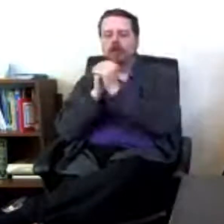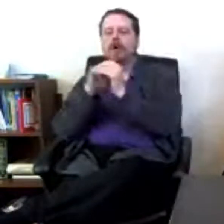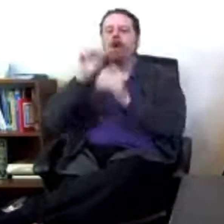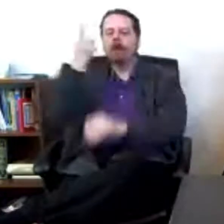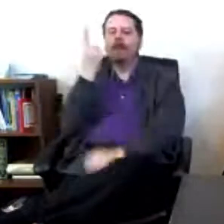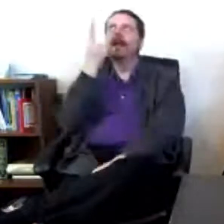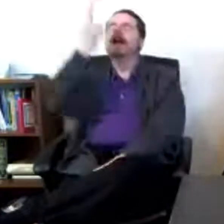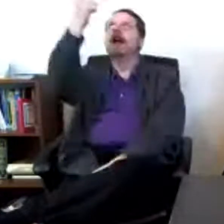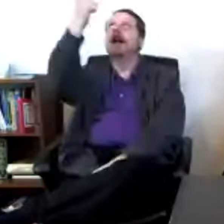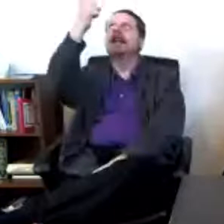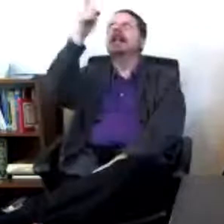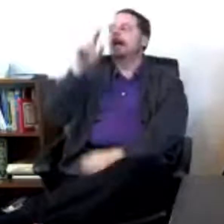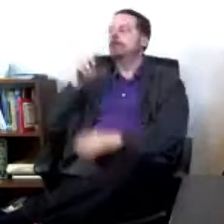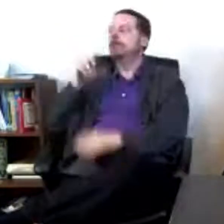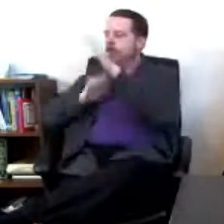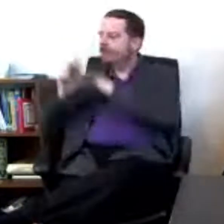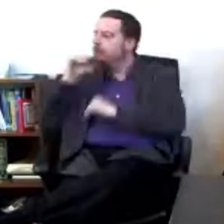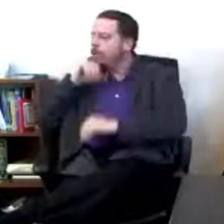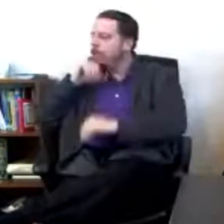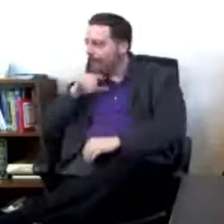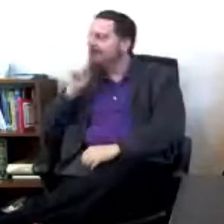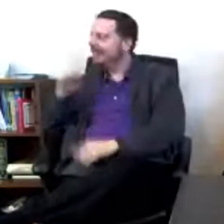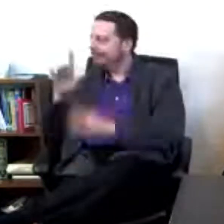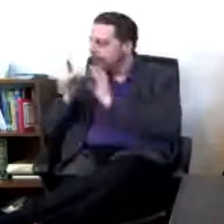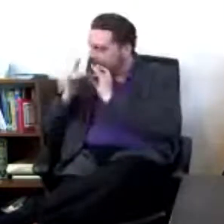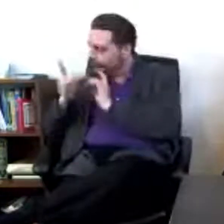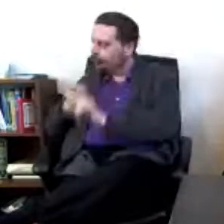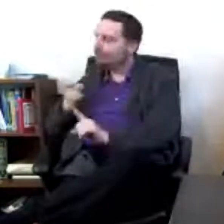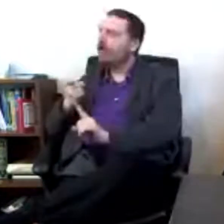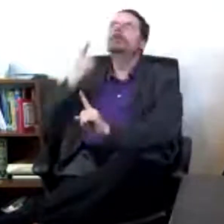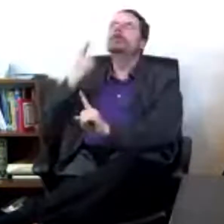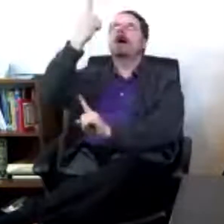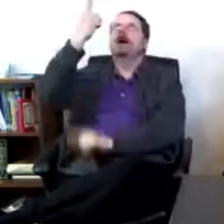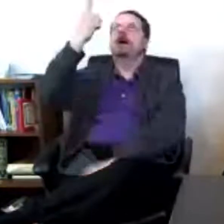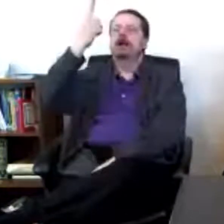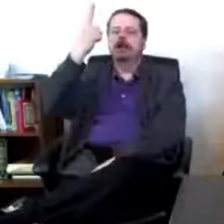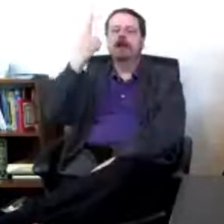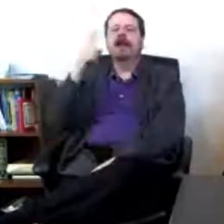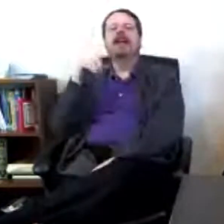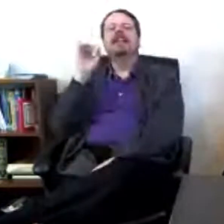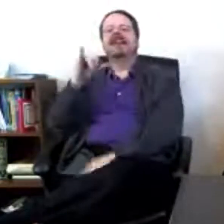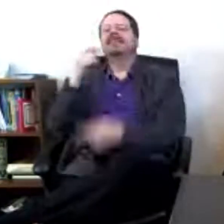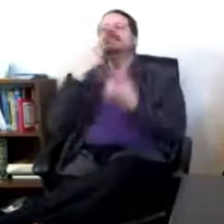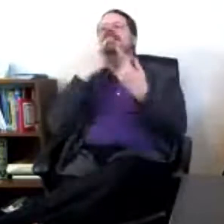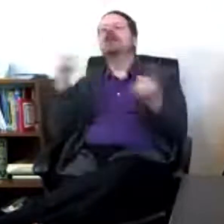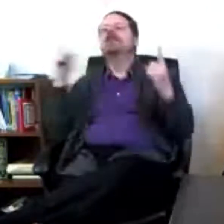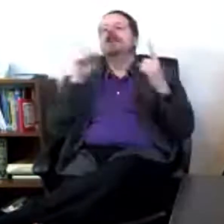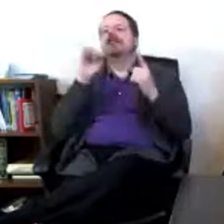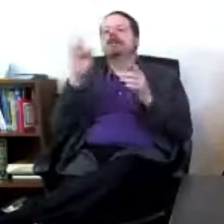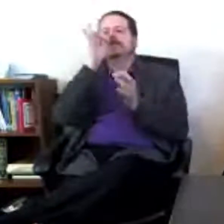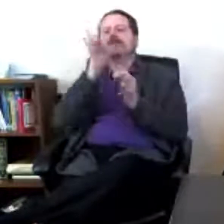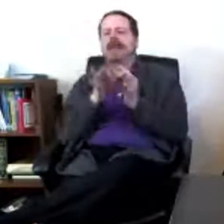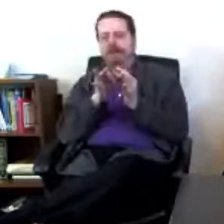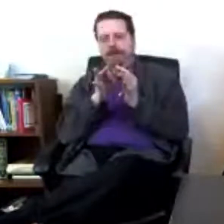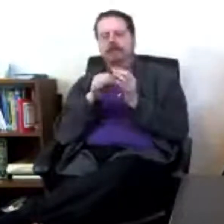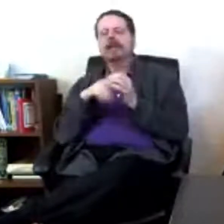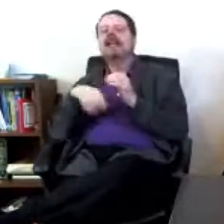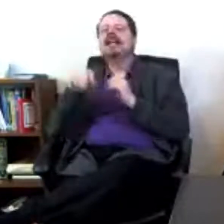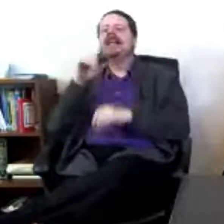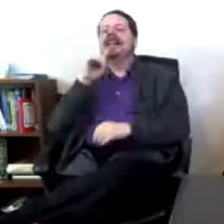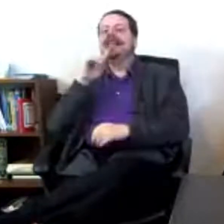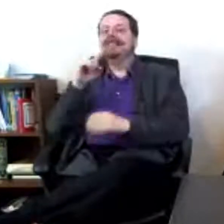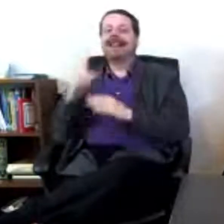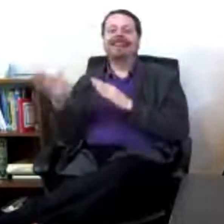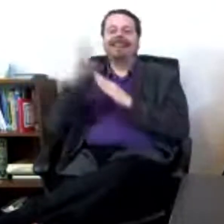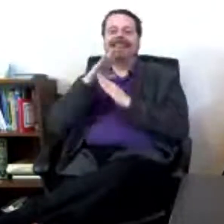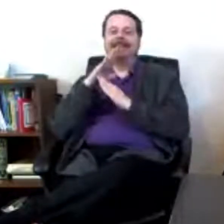of Allah. That statement, which is called the Declaration of Faith, is